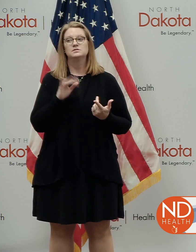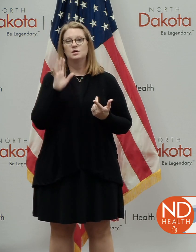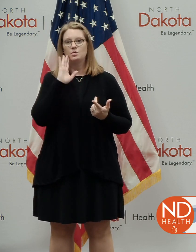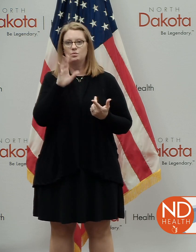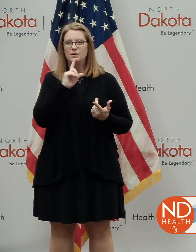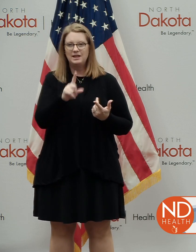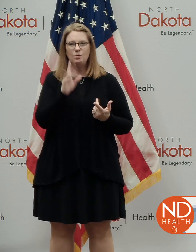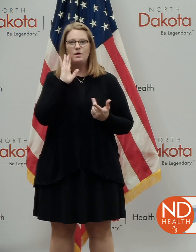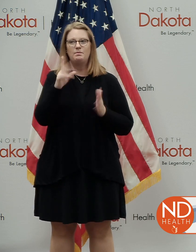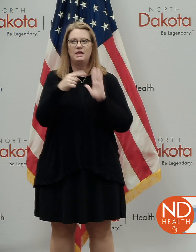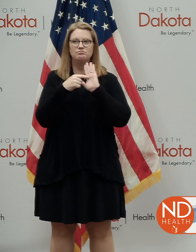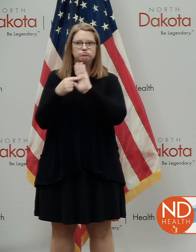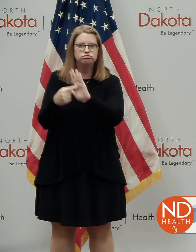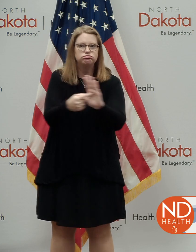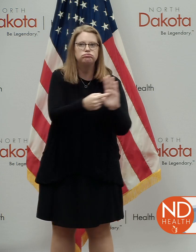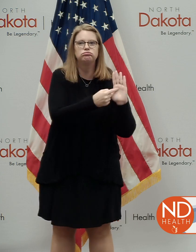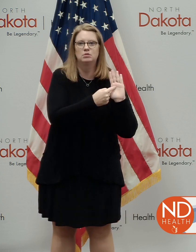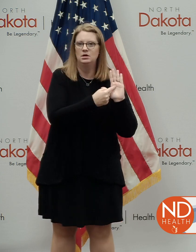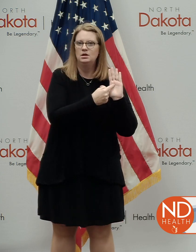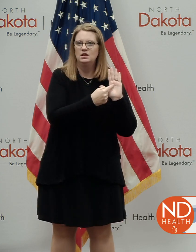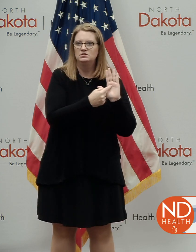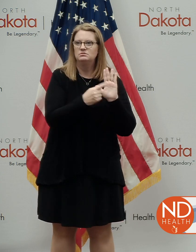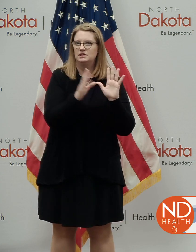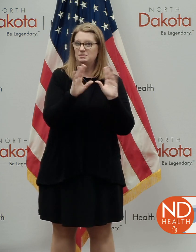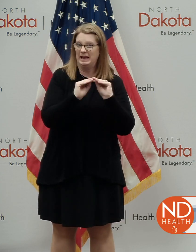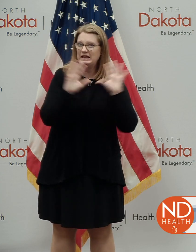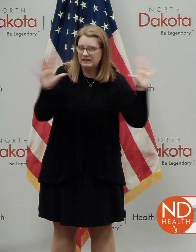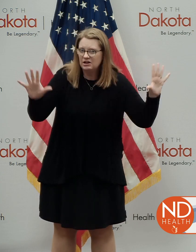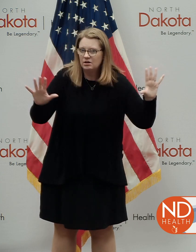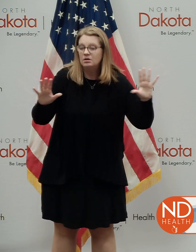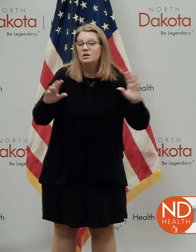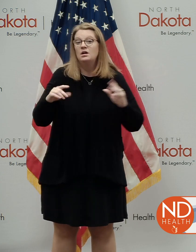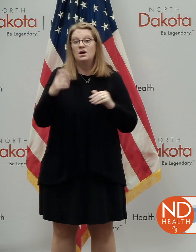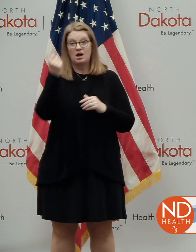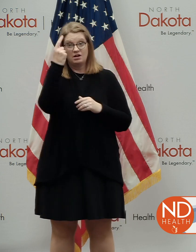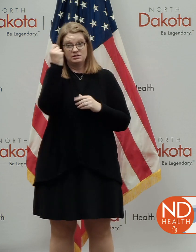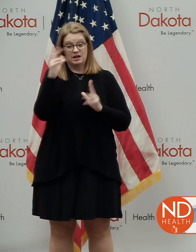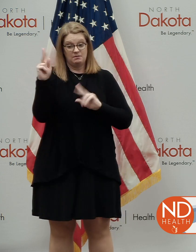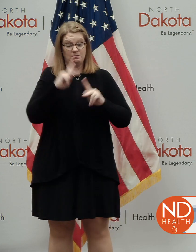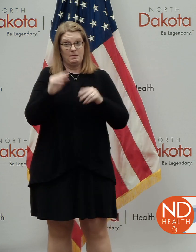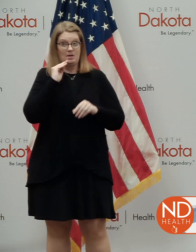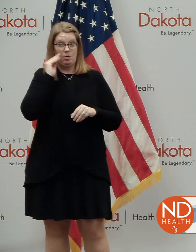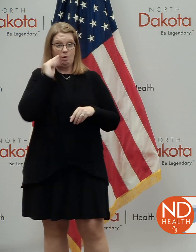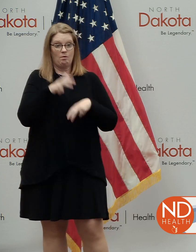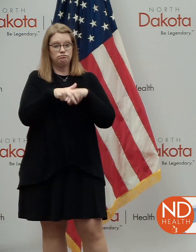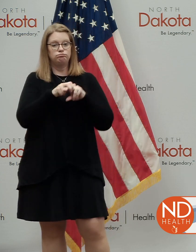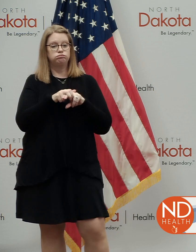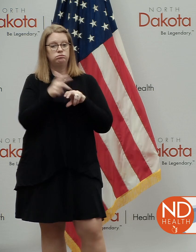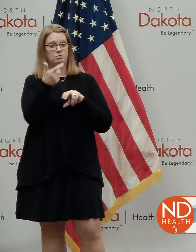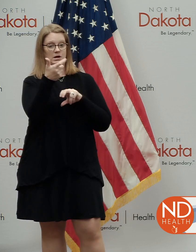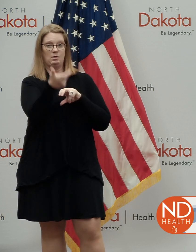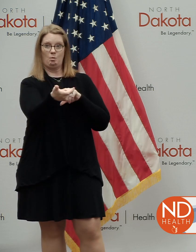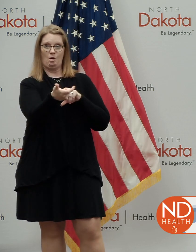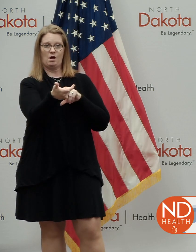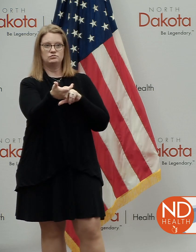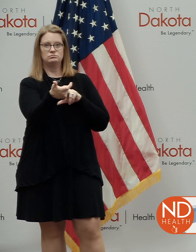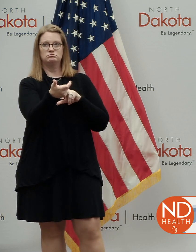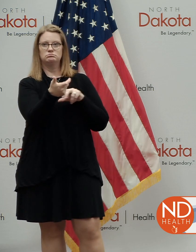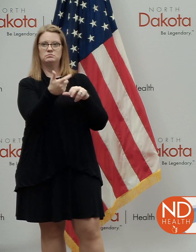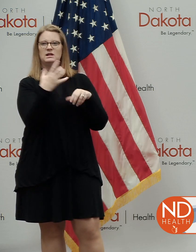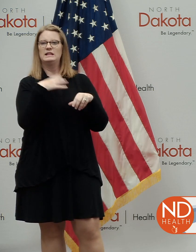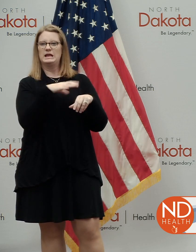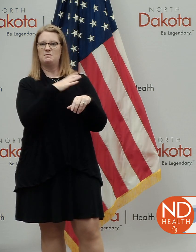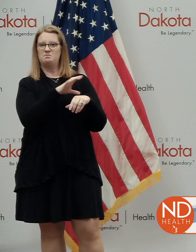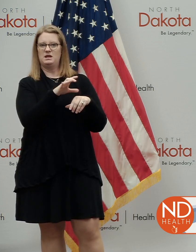transparency. People will be able to watch committee hearings from at home and see what's going on in government.